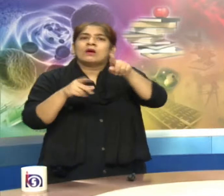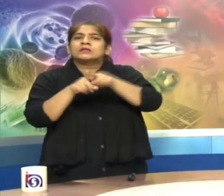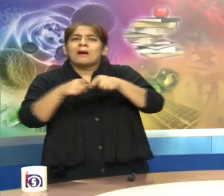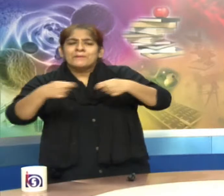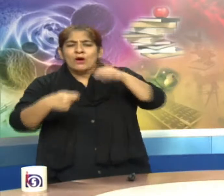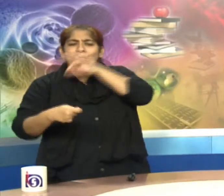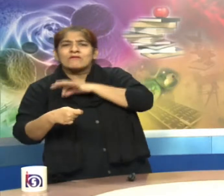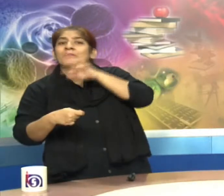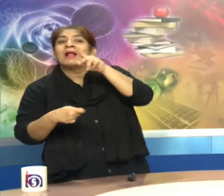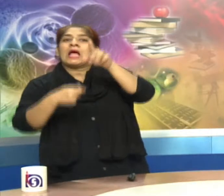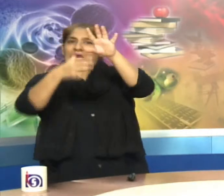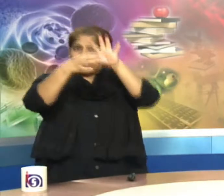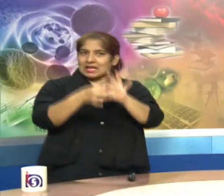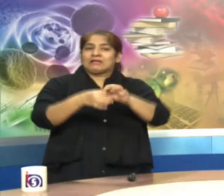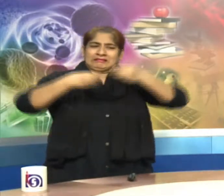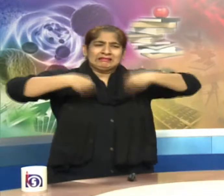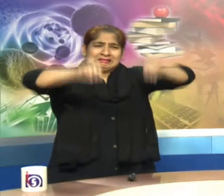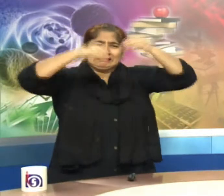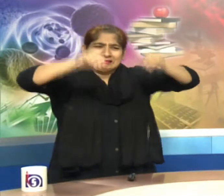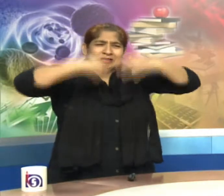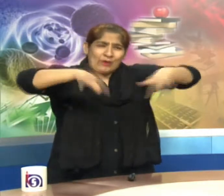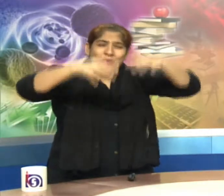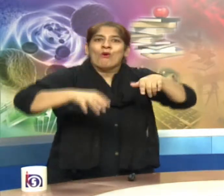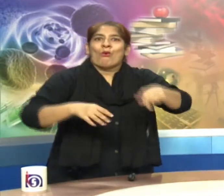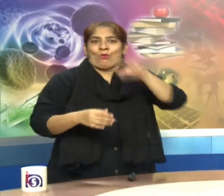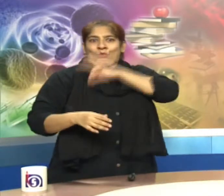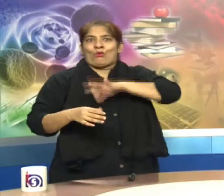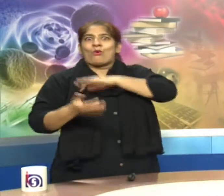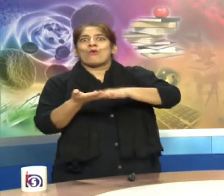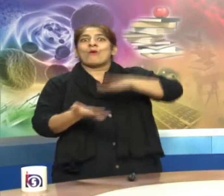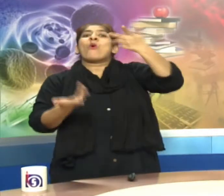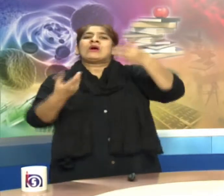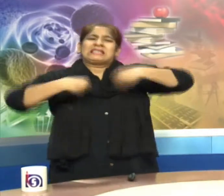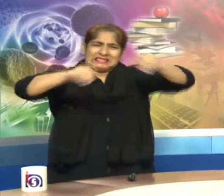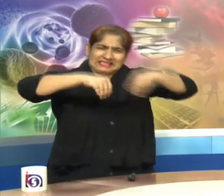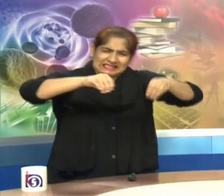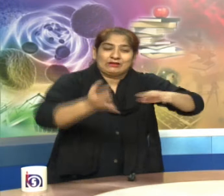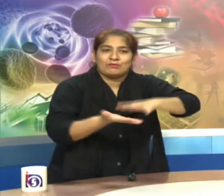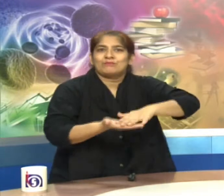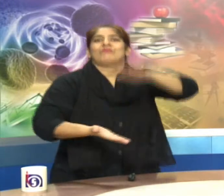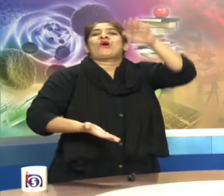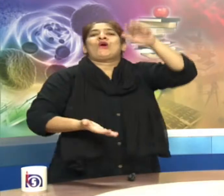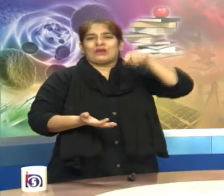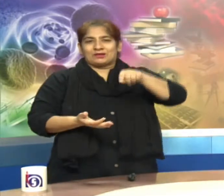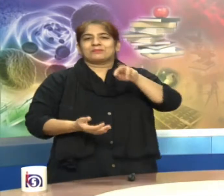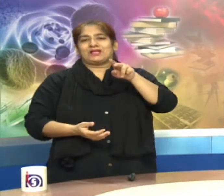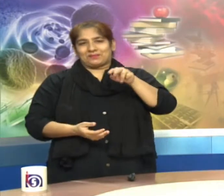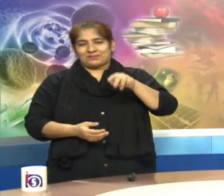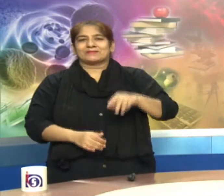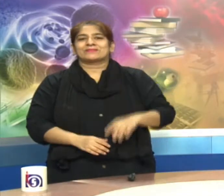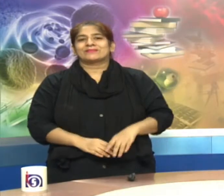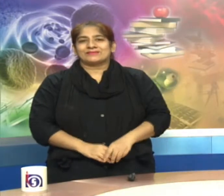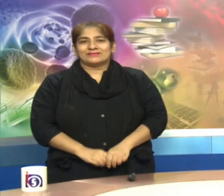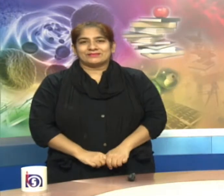increases the sales. It helps in increasing the sale.